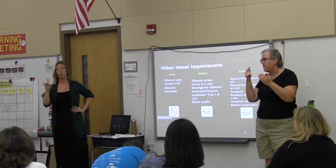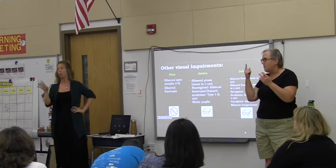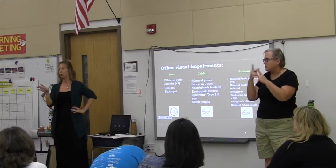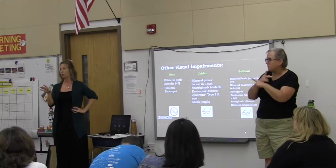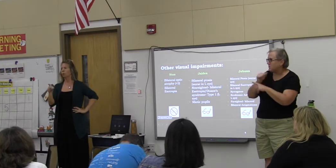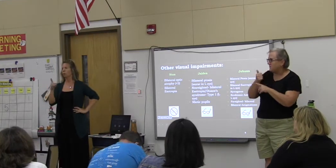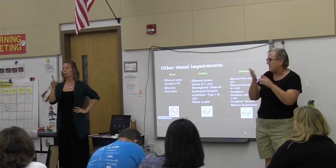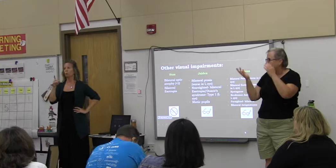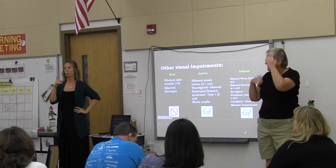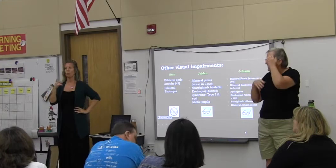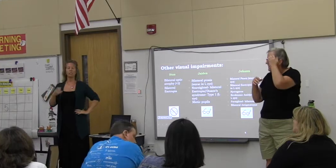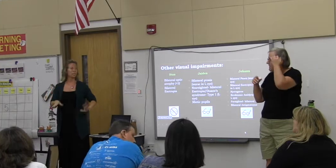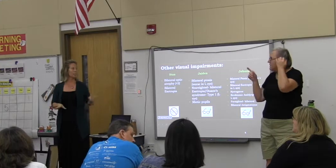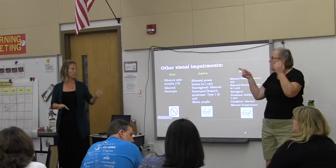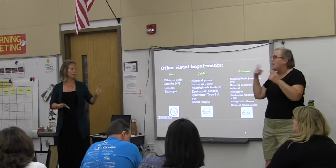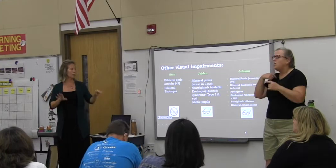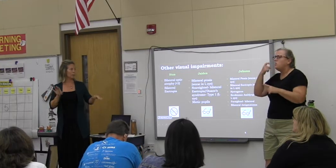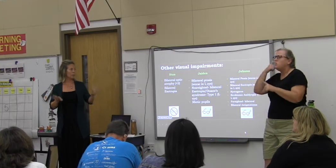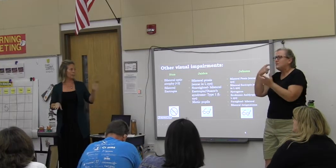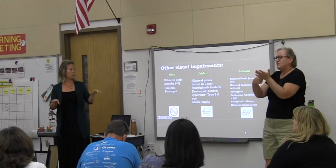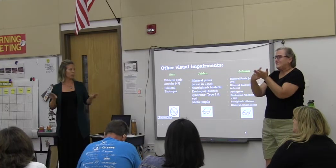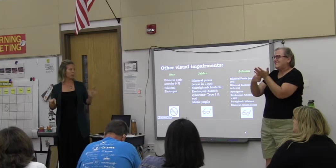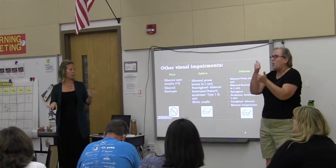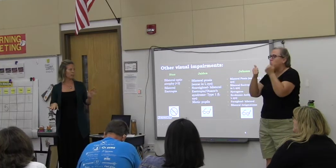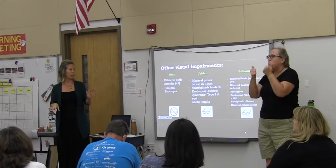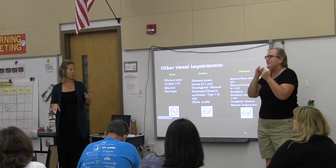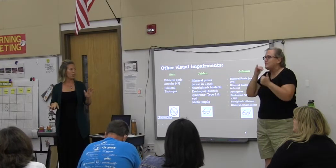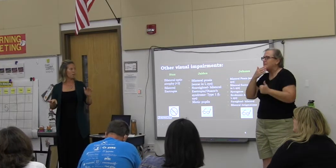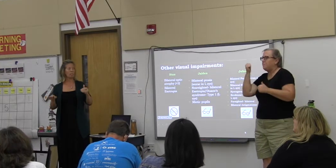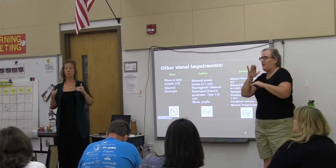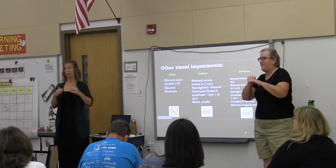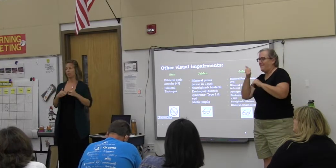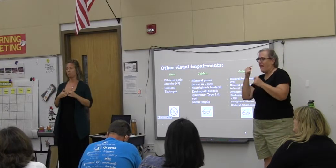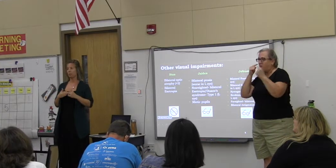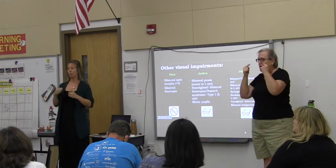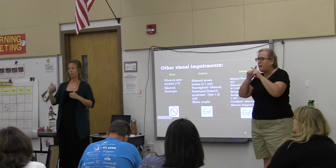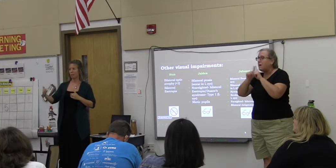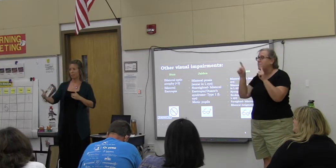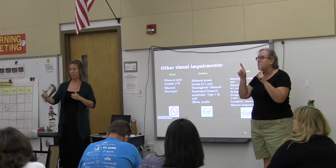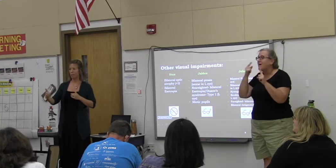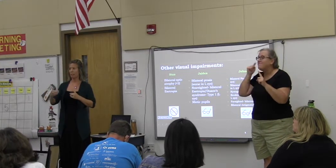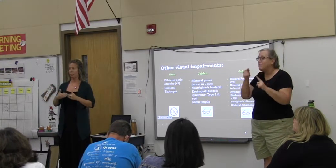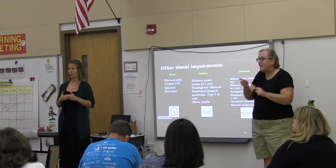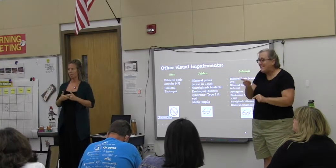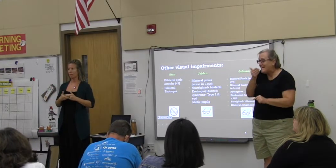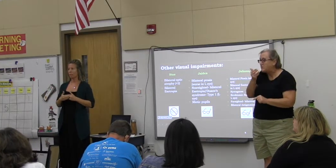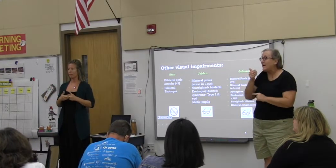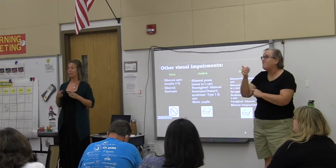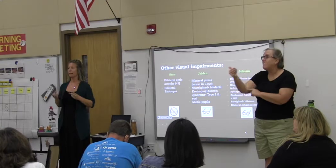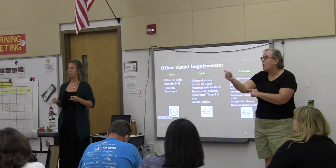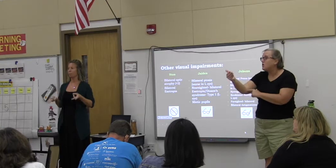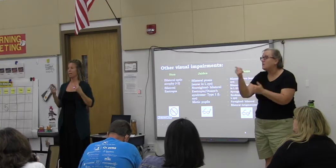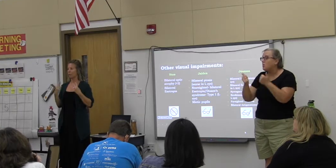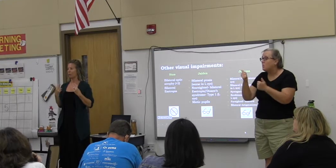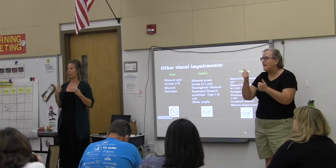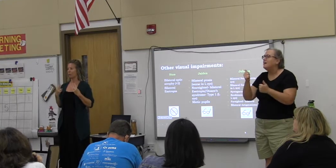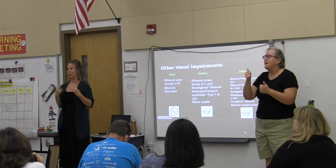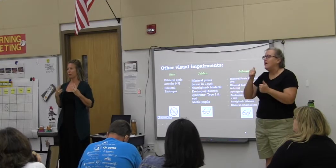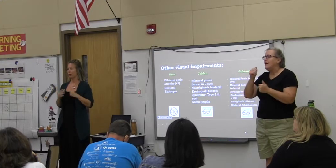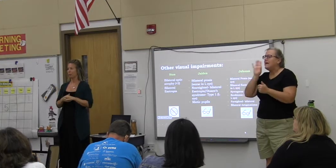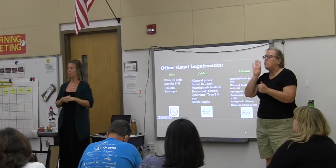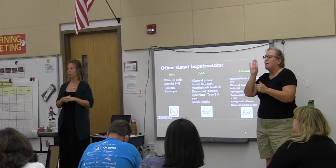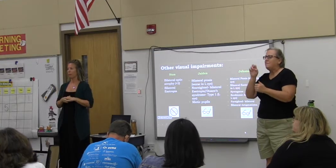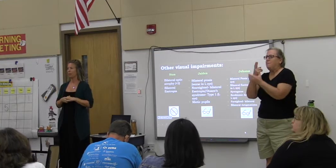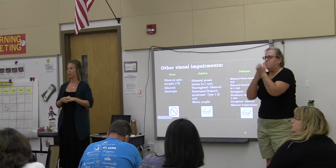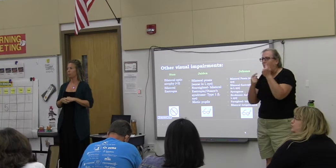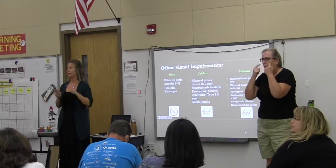than the other, one's worse than the other? Well, we just discussed which eyes are better than the other, but as far as being nearsighted and farsighted, it does apply to both of their